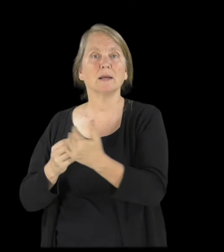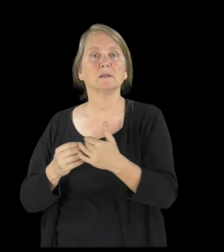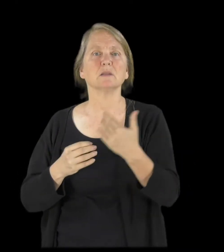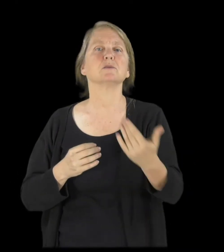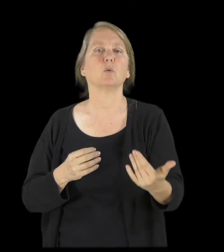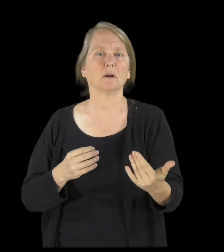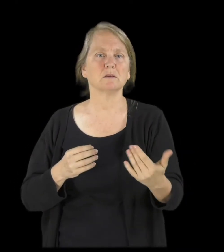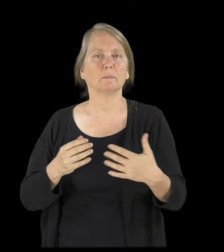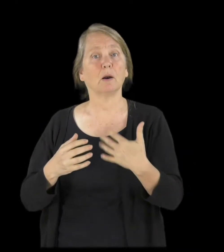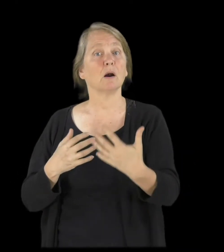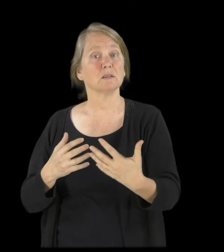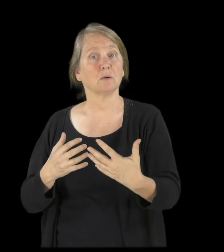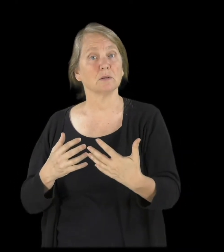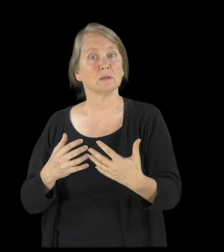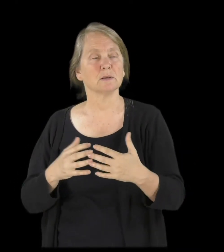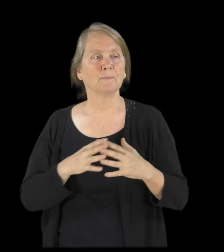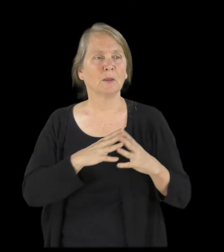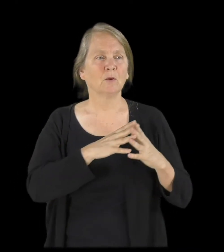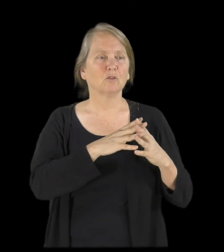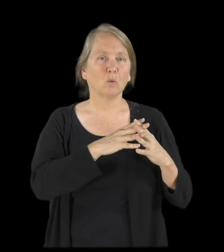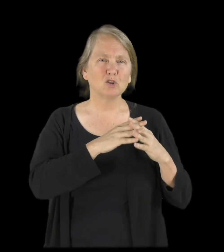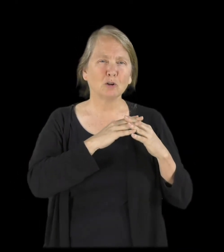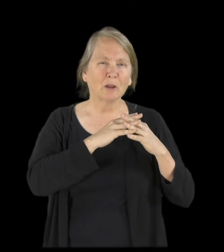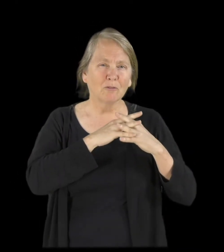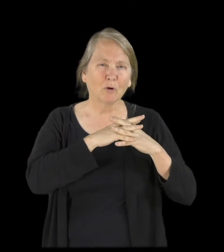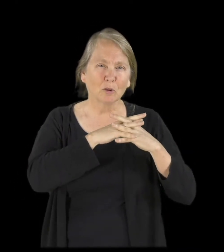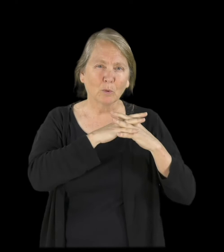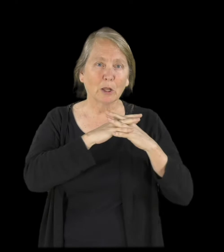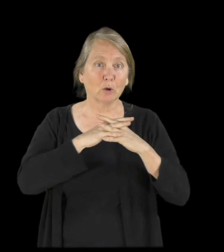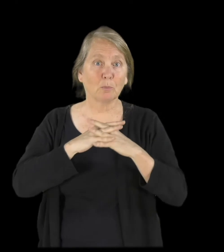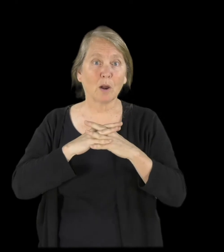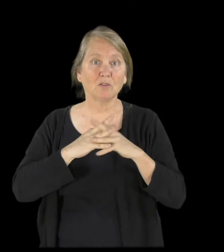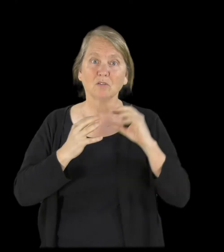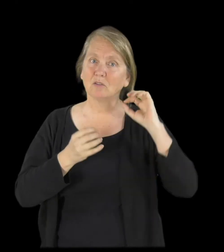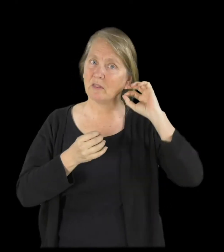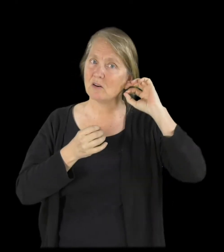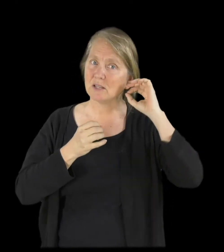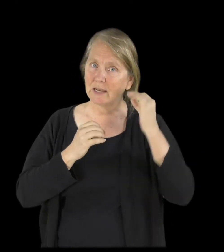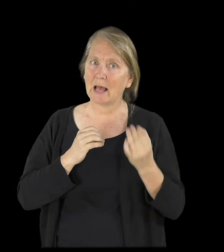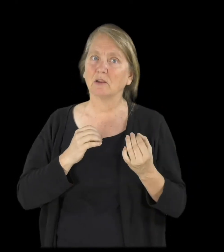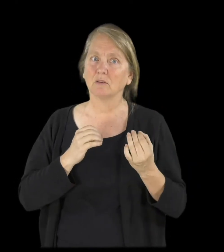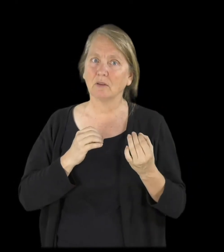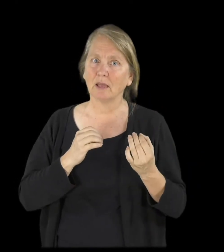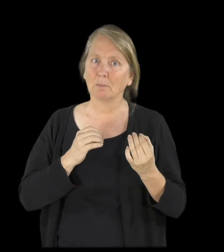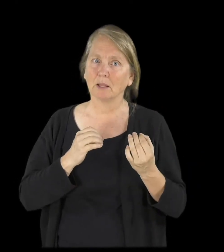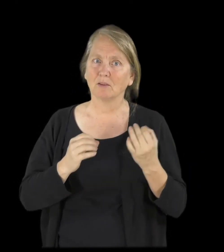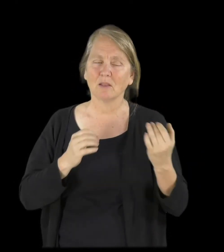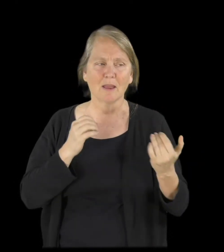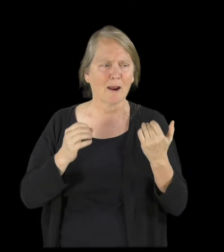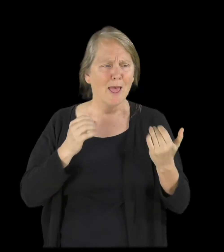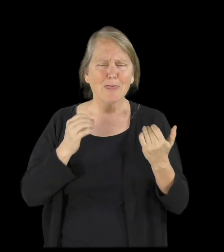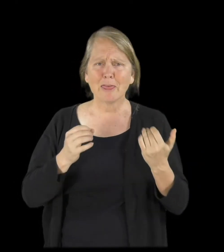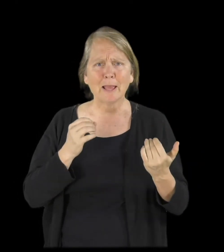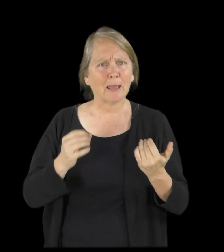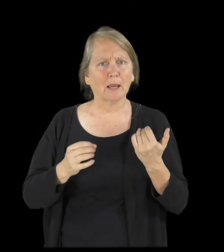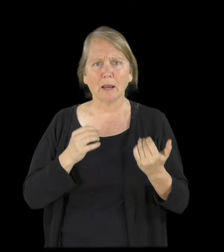and so whats, about consequences. So what you're looking for in the really good projects is that there is analysis taking place, that they're thinking and coming